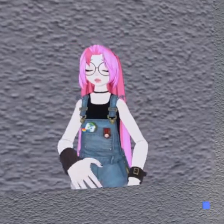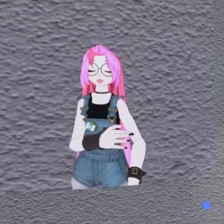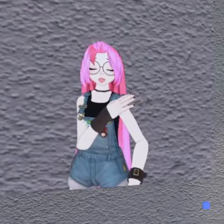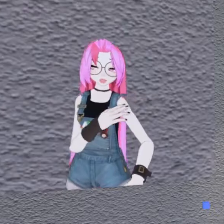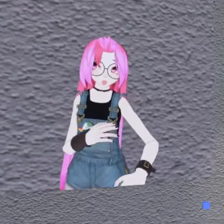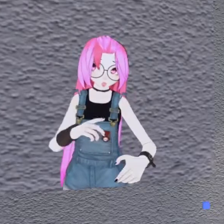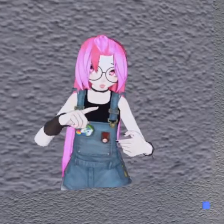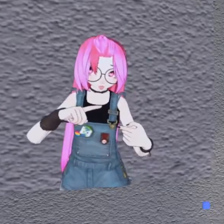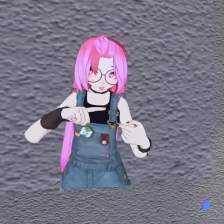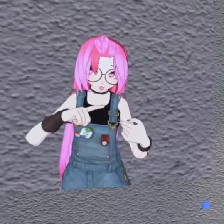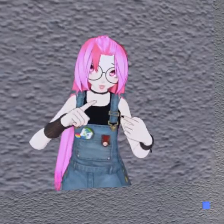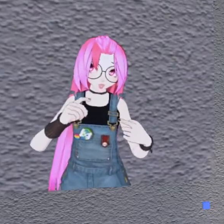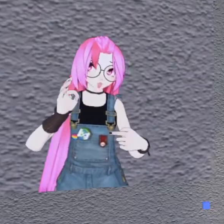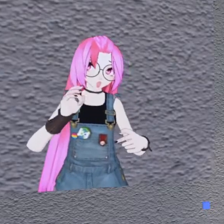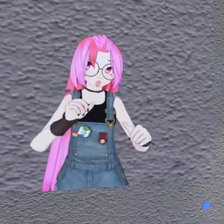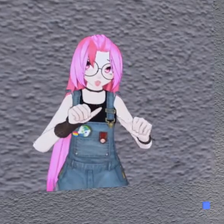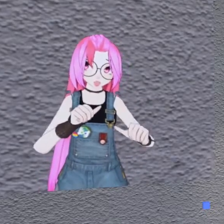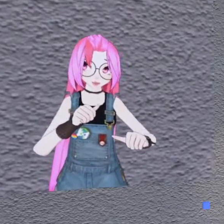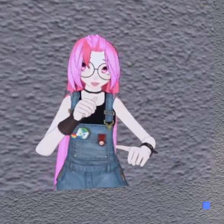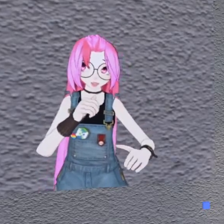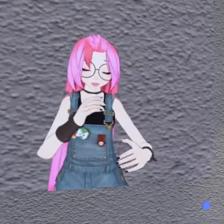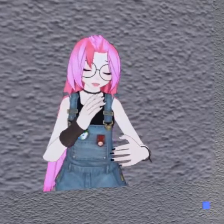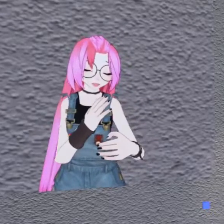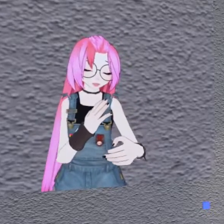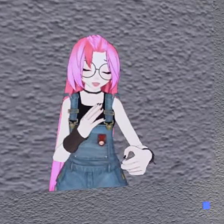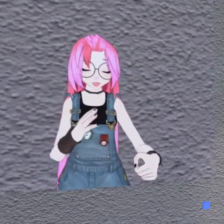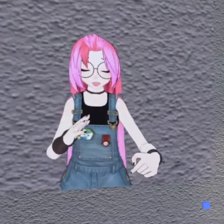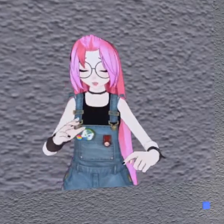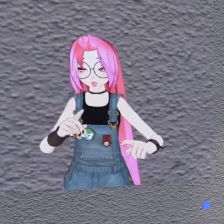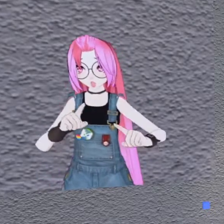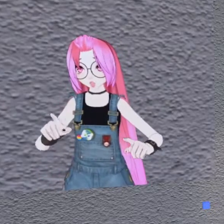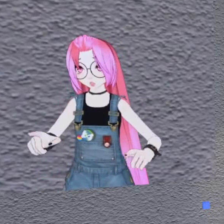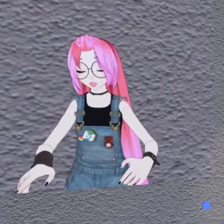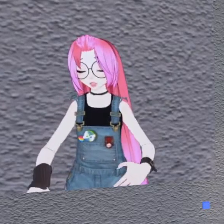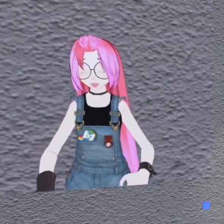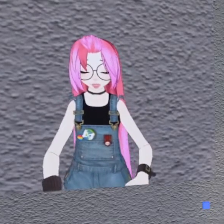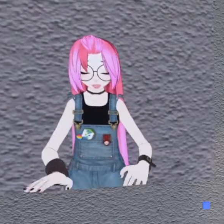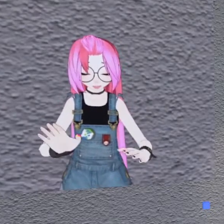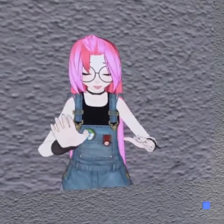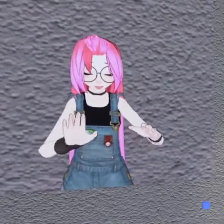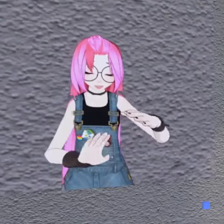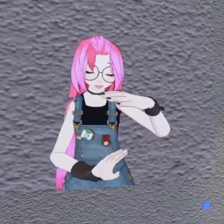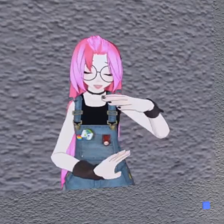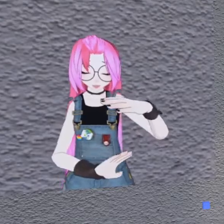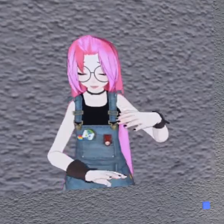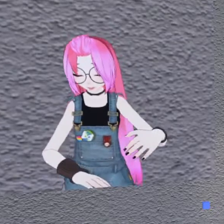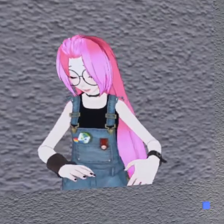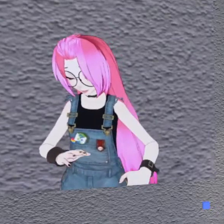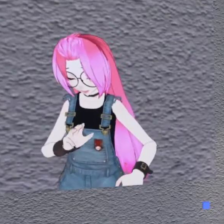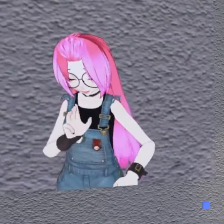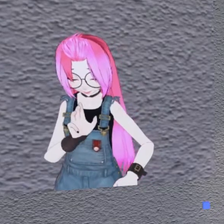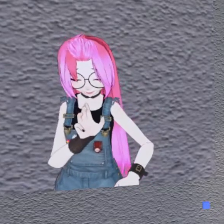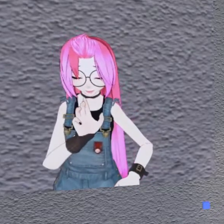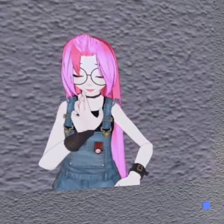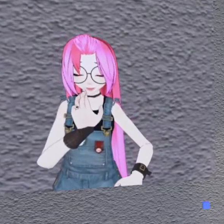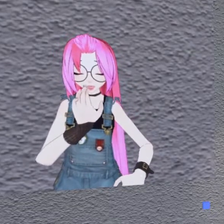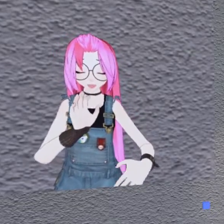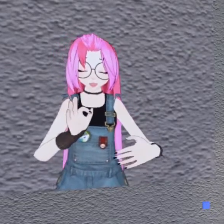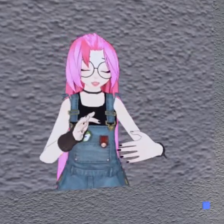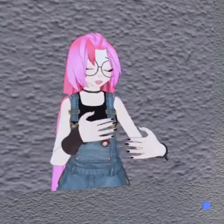I know a little bit of French still. I'm definitely not fluent, but I can speak basics. But yeah, anyways, thank